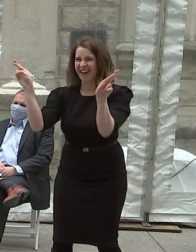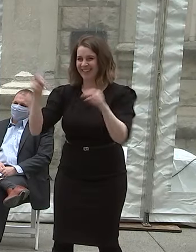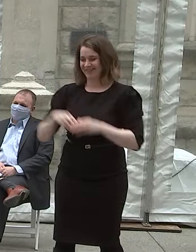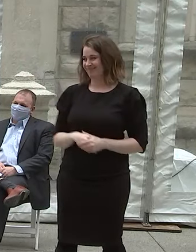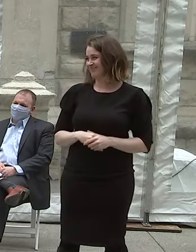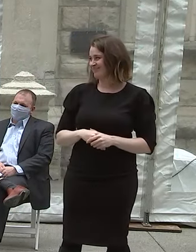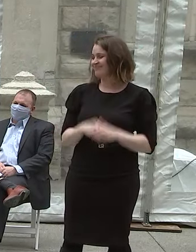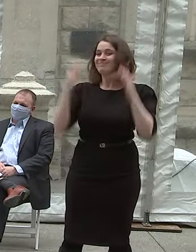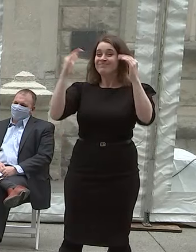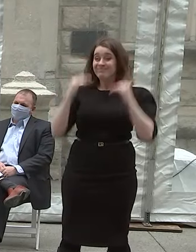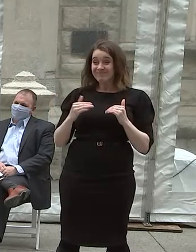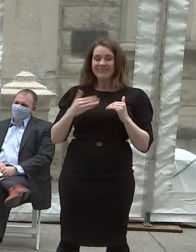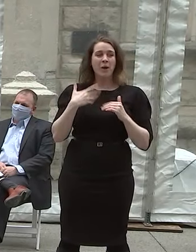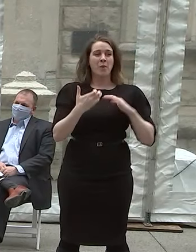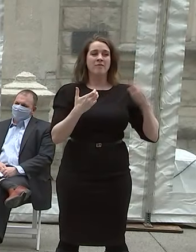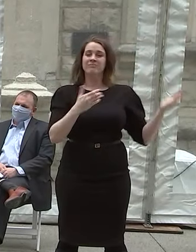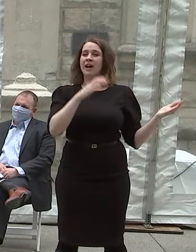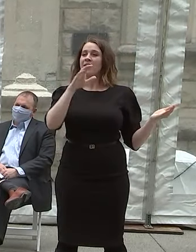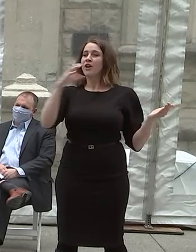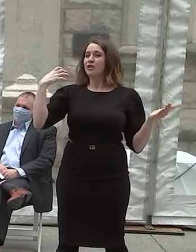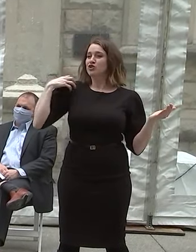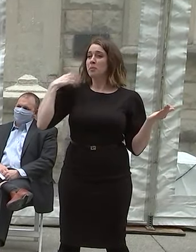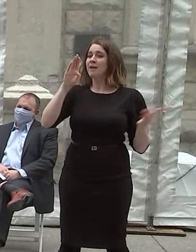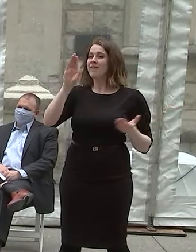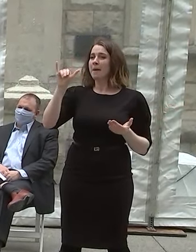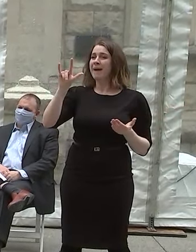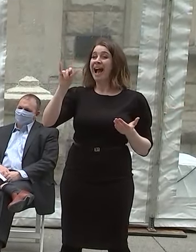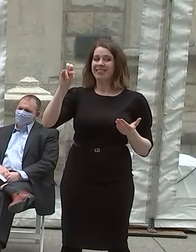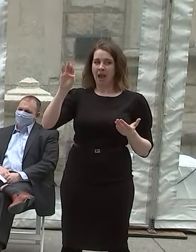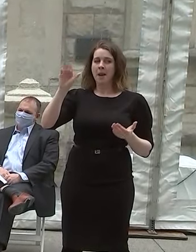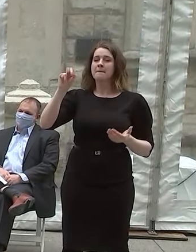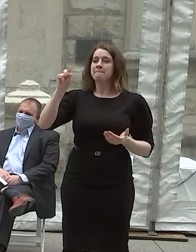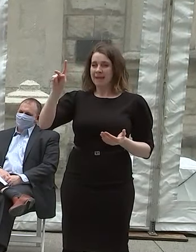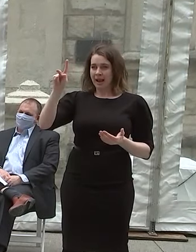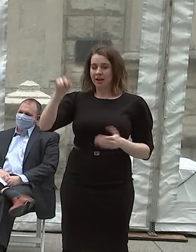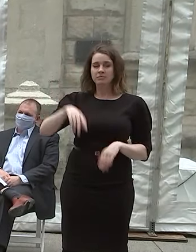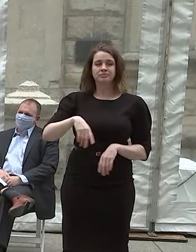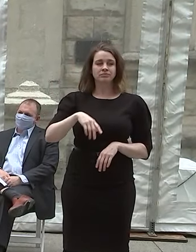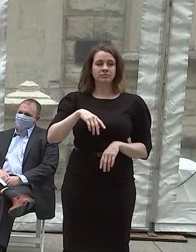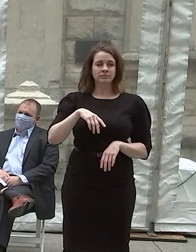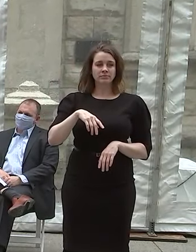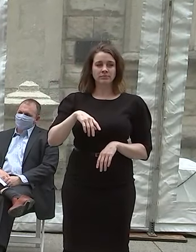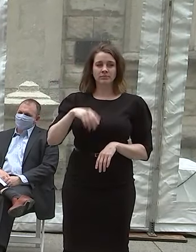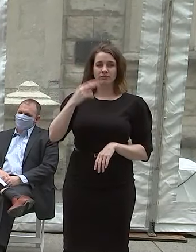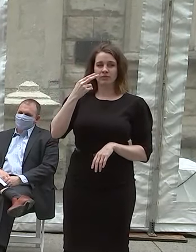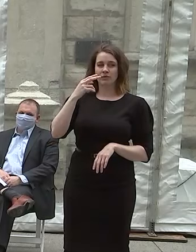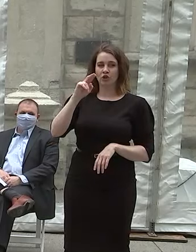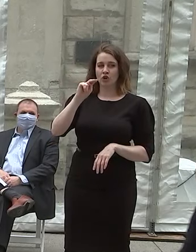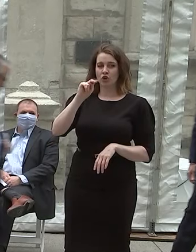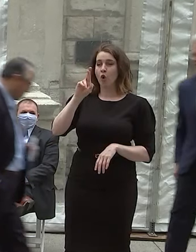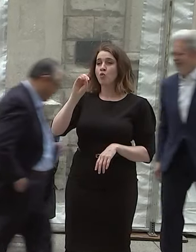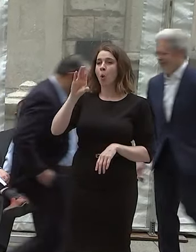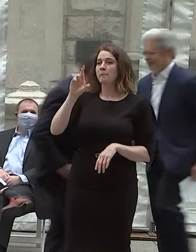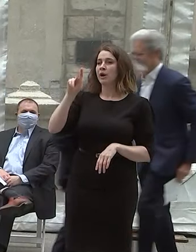Next, I'd like to bring up the chairman of Byline Bank, Roberto Herencia.